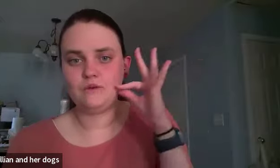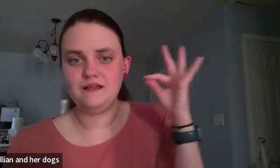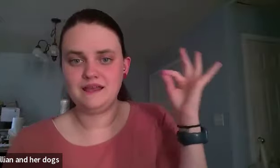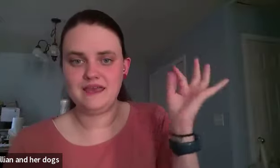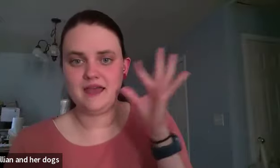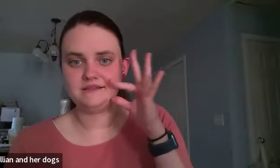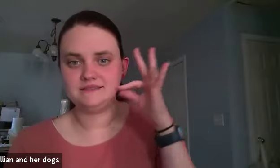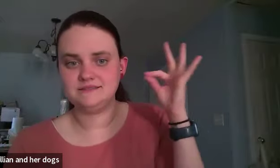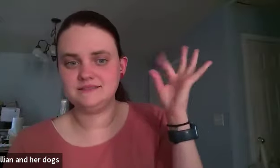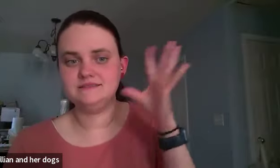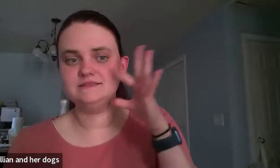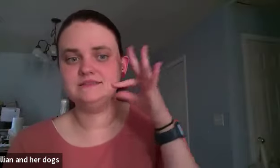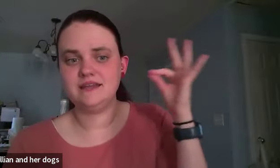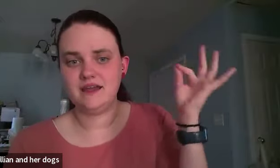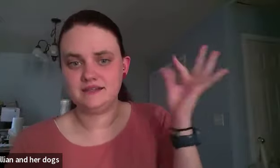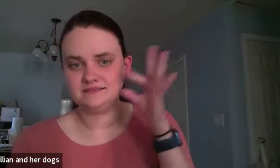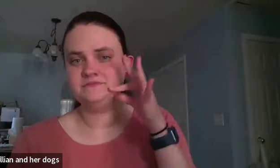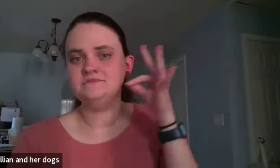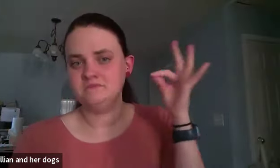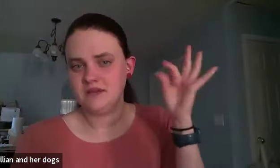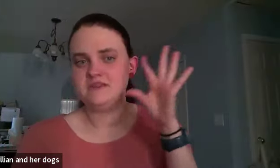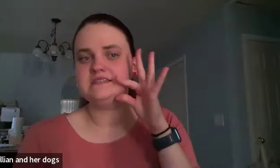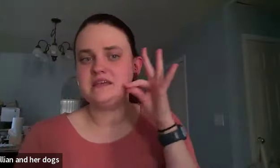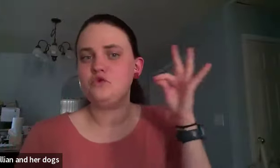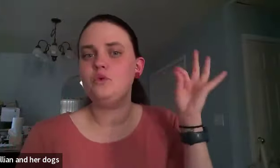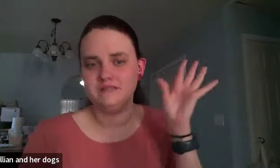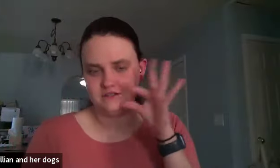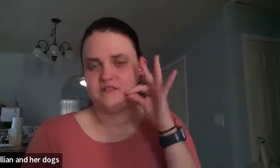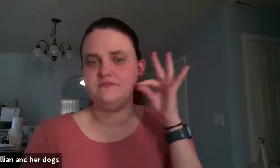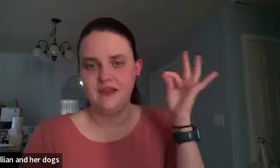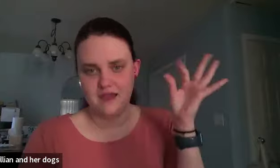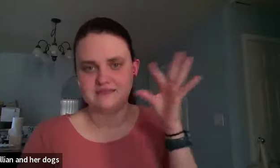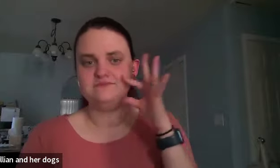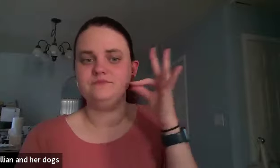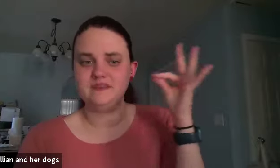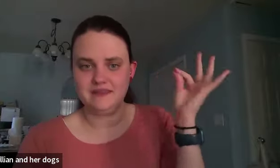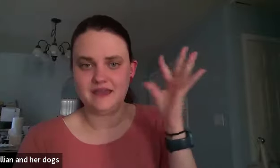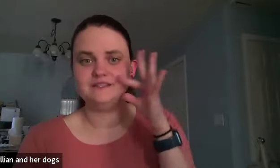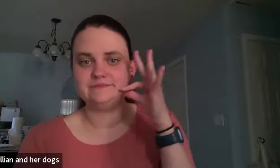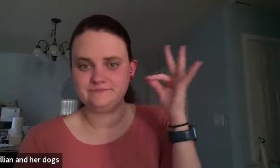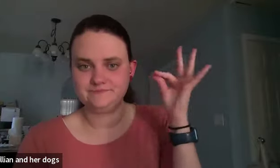pull. Cat, cat. And this is like the whiskers of the cat. Cat,